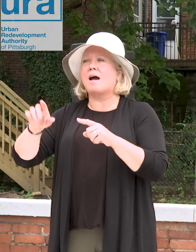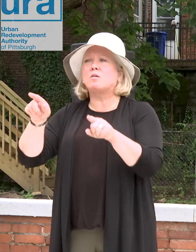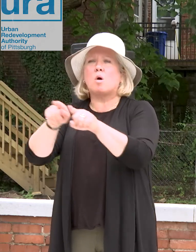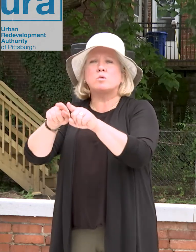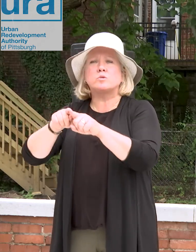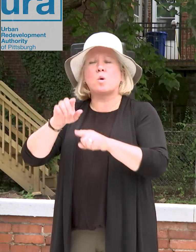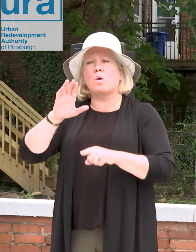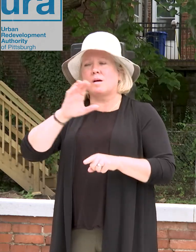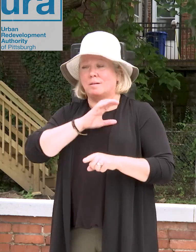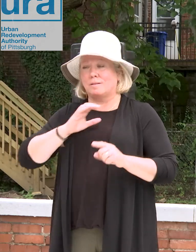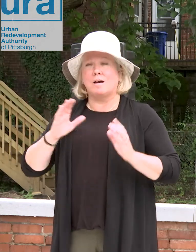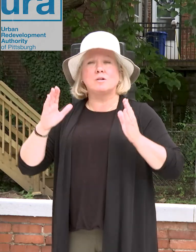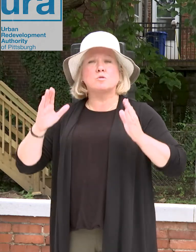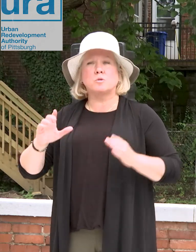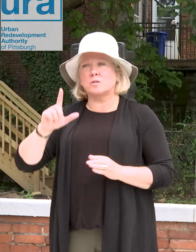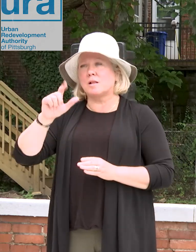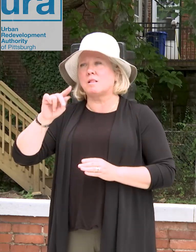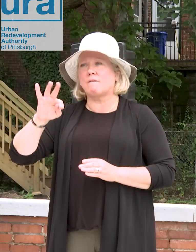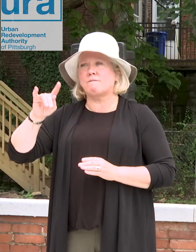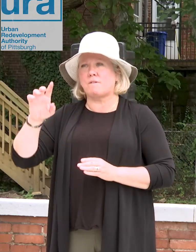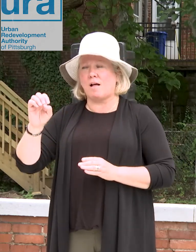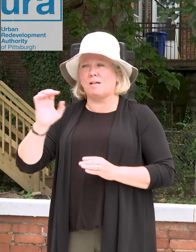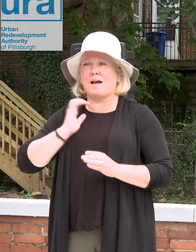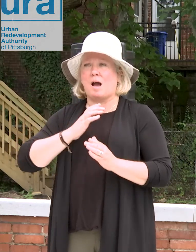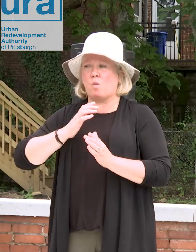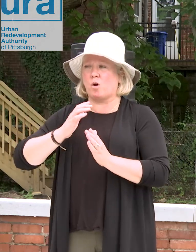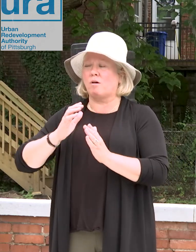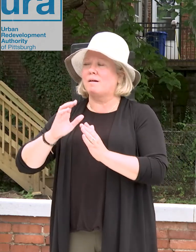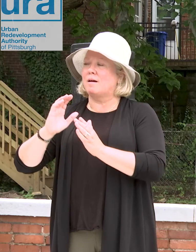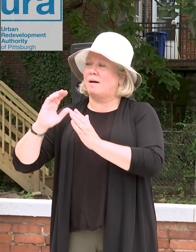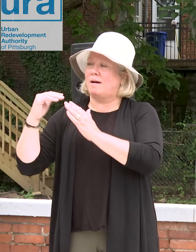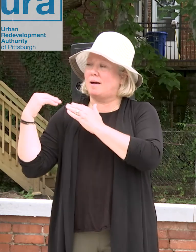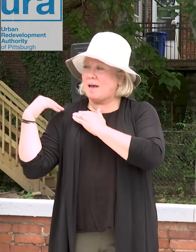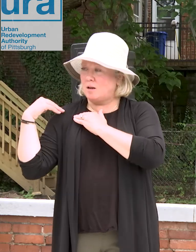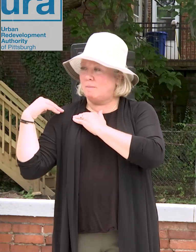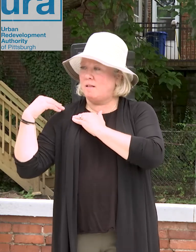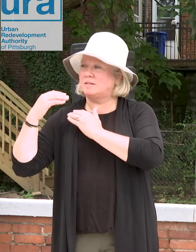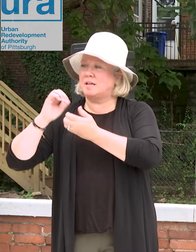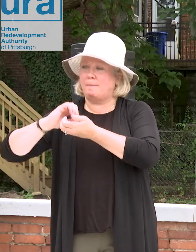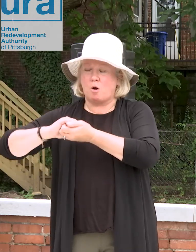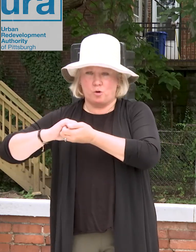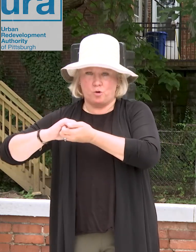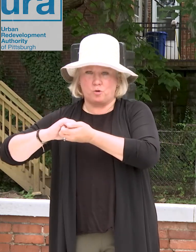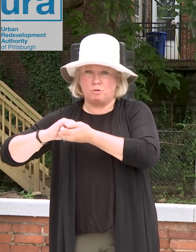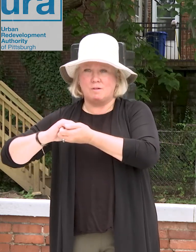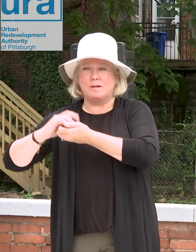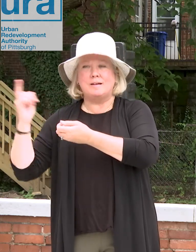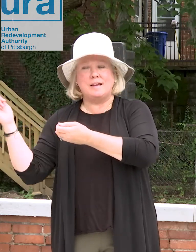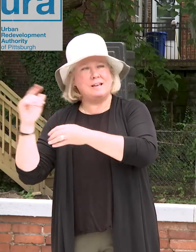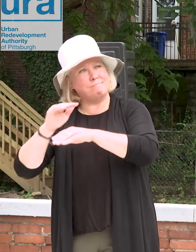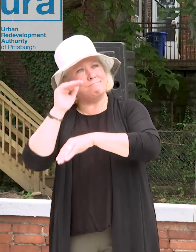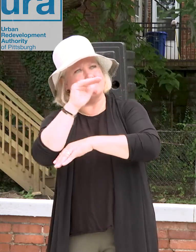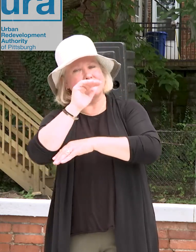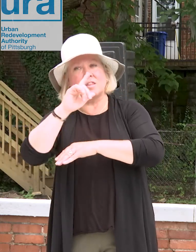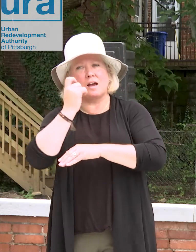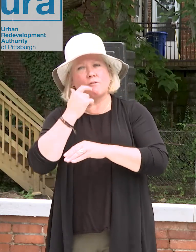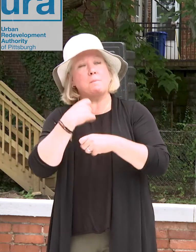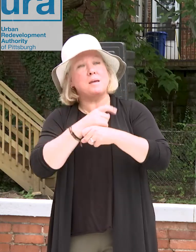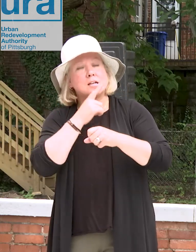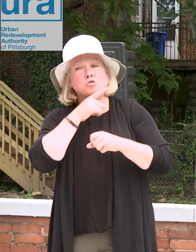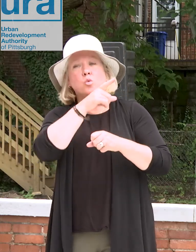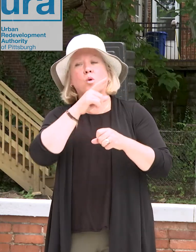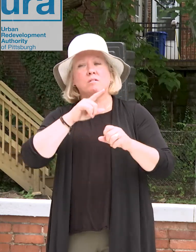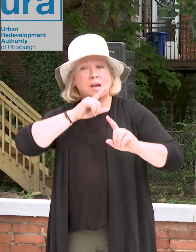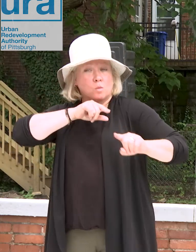Councilman Lavelle, who has been our accountability partner, holding government accountable to invest where it matters. And so I want to thank you for coming